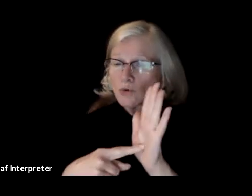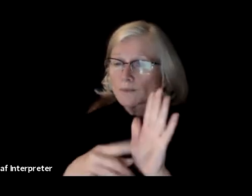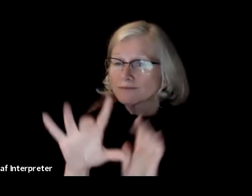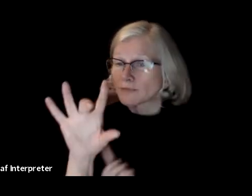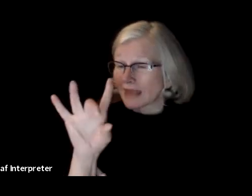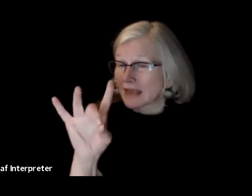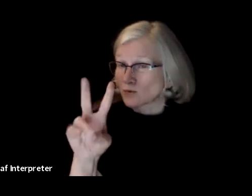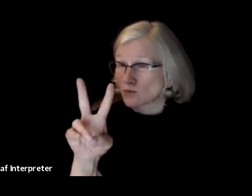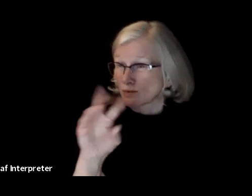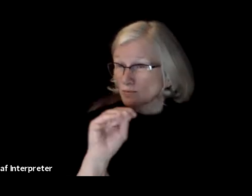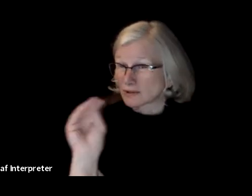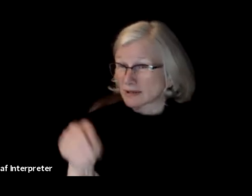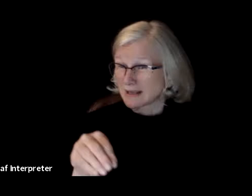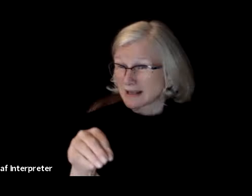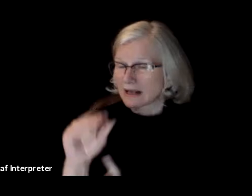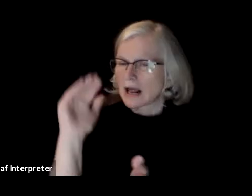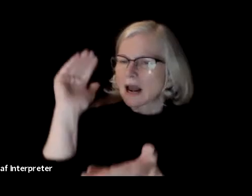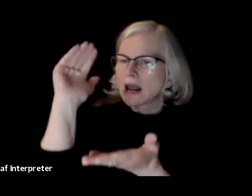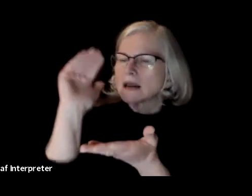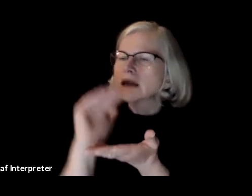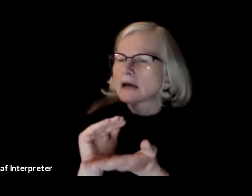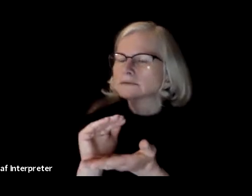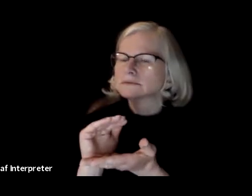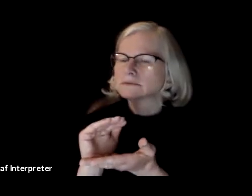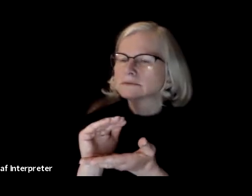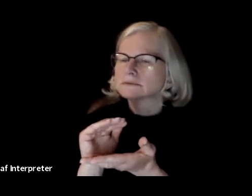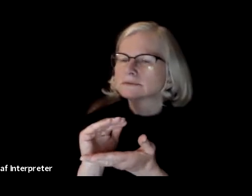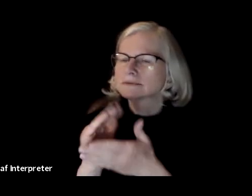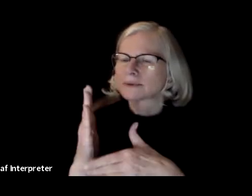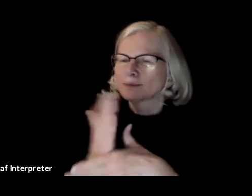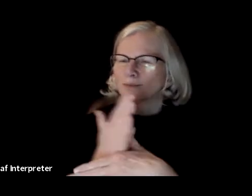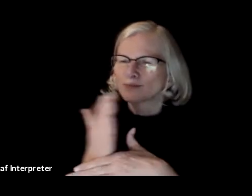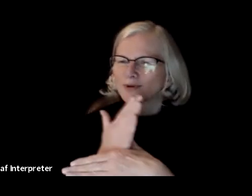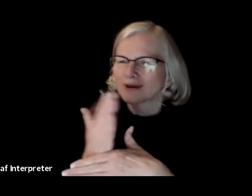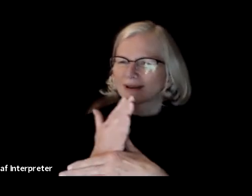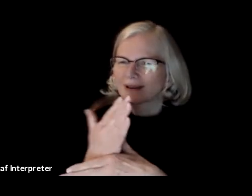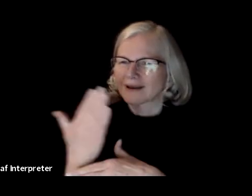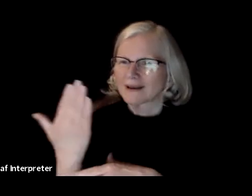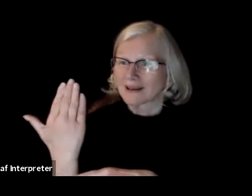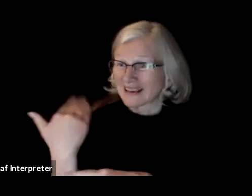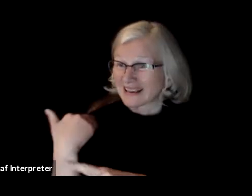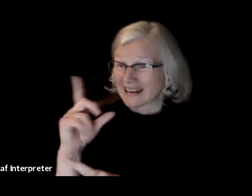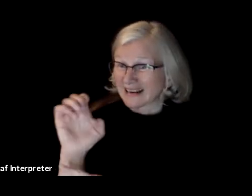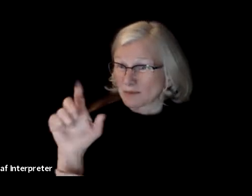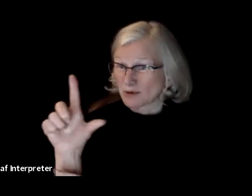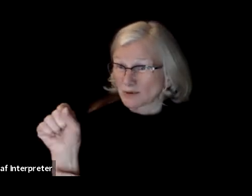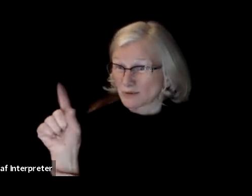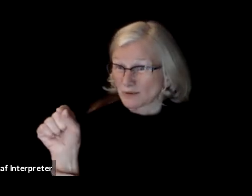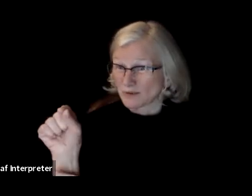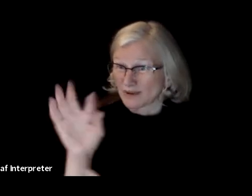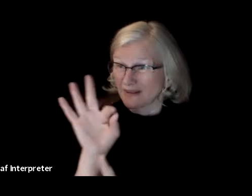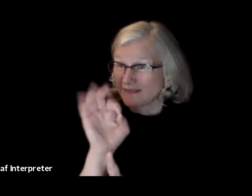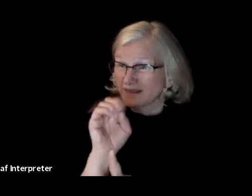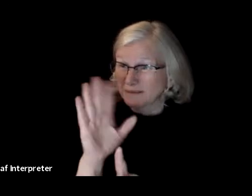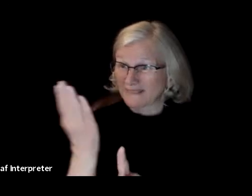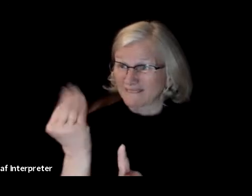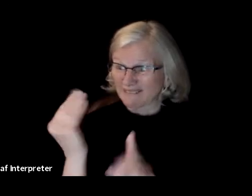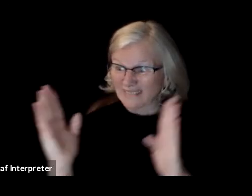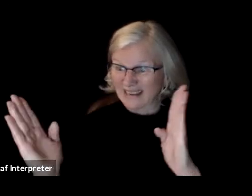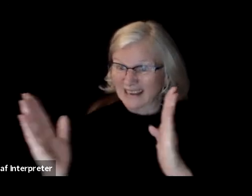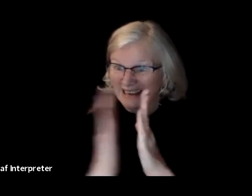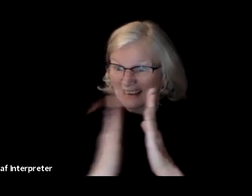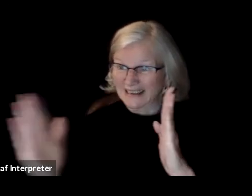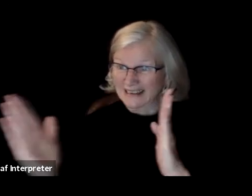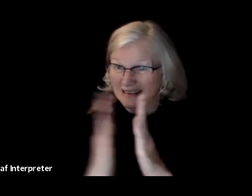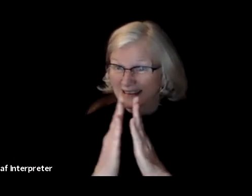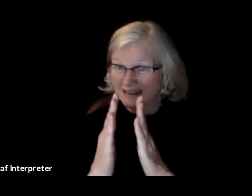care between December 20th and mid-February. And that 82% decline was a much higher rate of decline than community